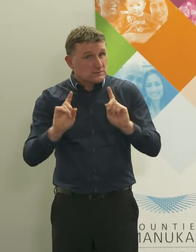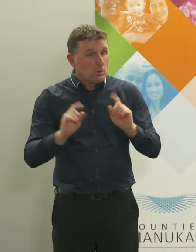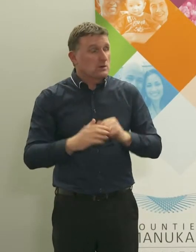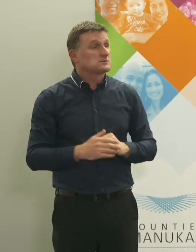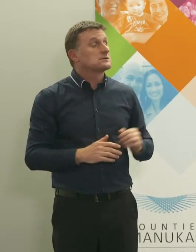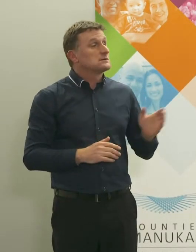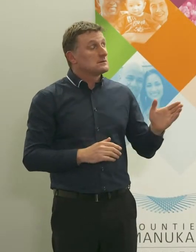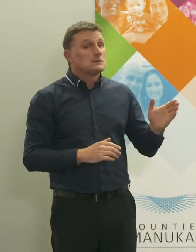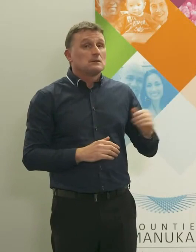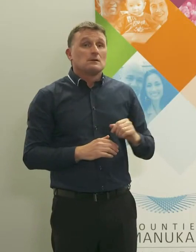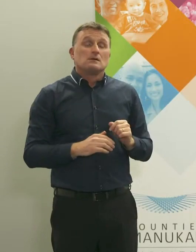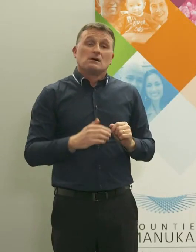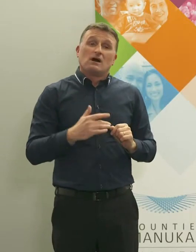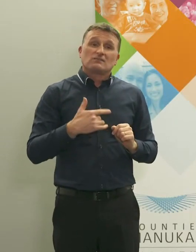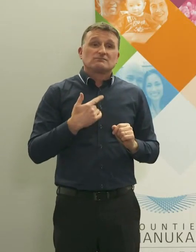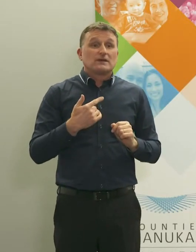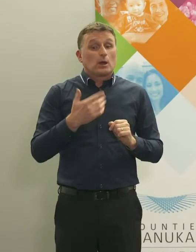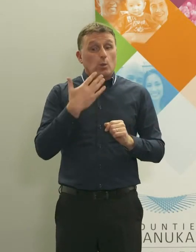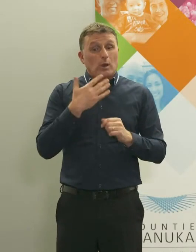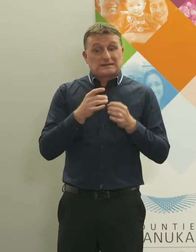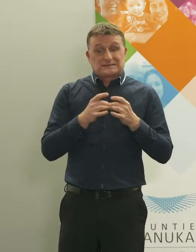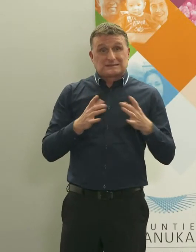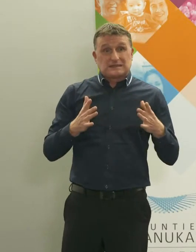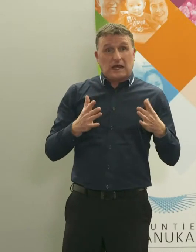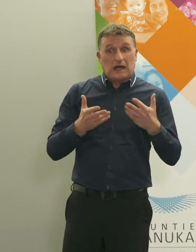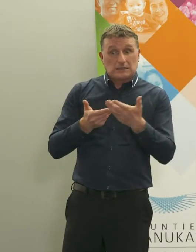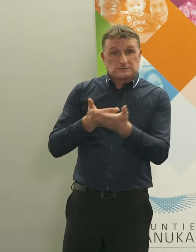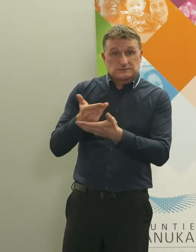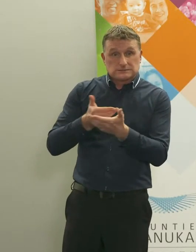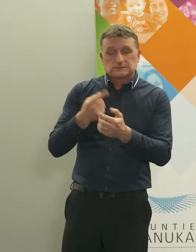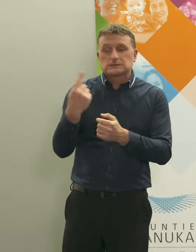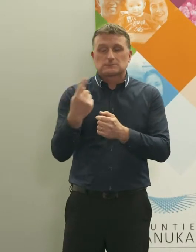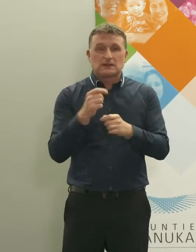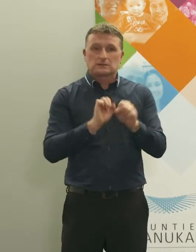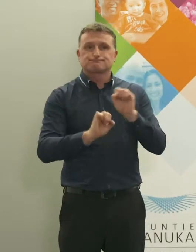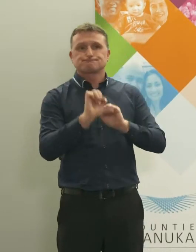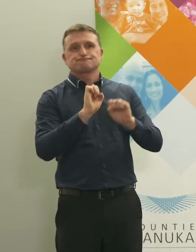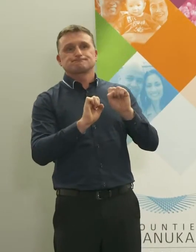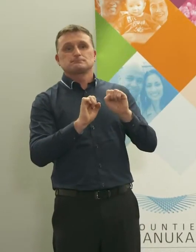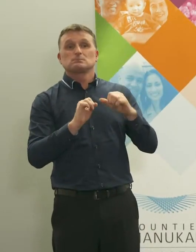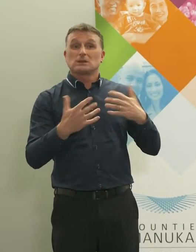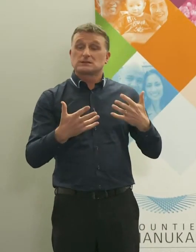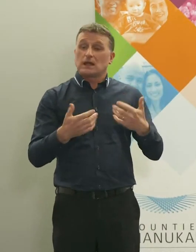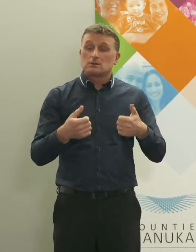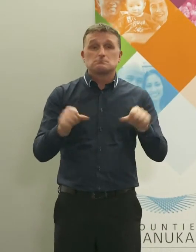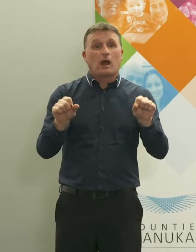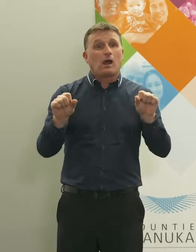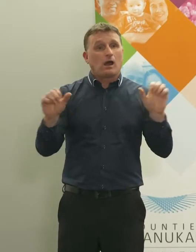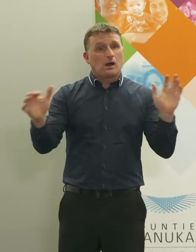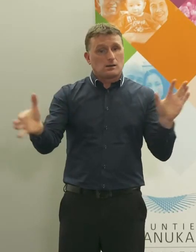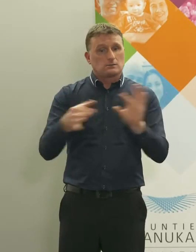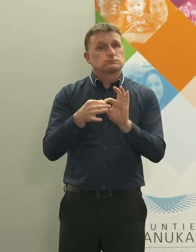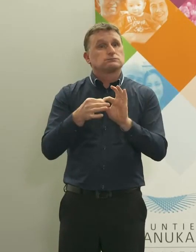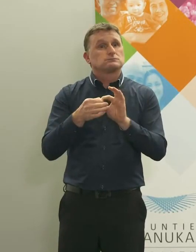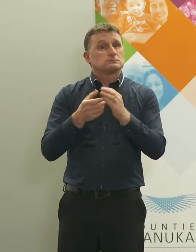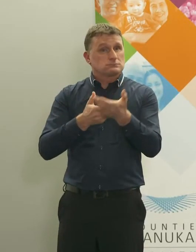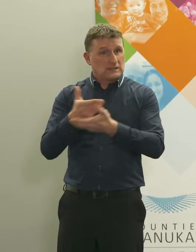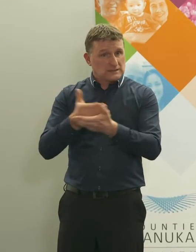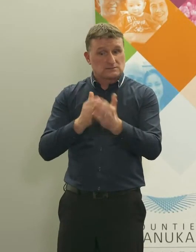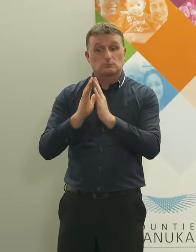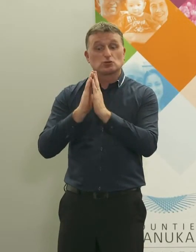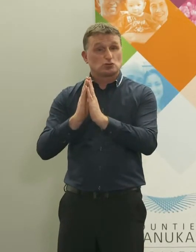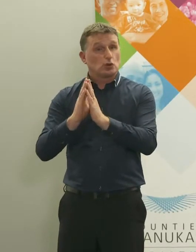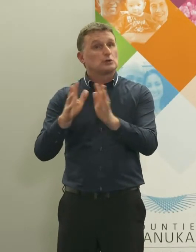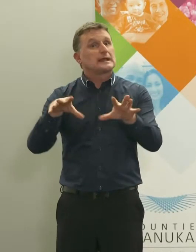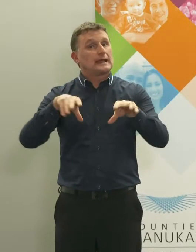is that there may have been a little bit of resistance in the beginning, but that's been overcome, that there are good relationships there. The church is doing its part